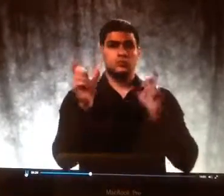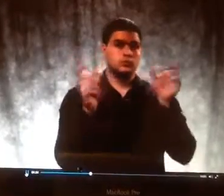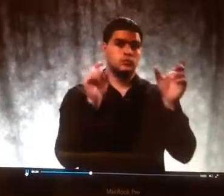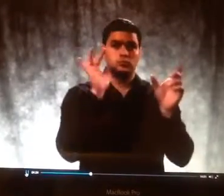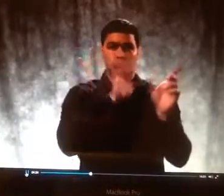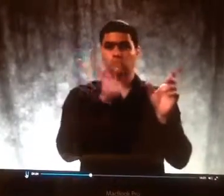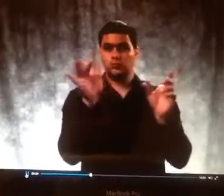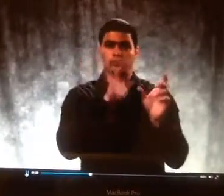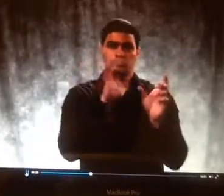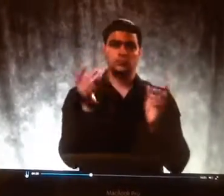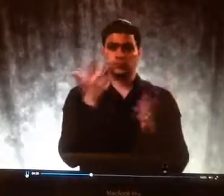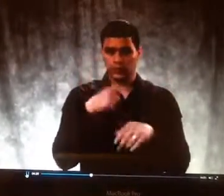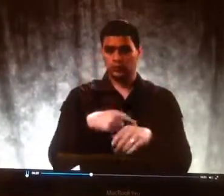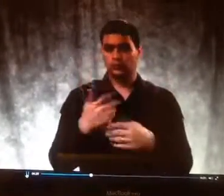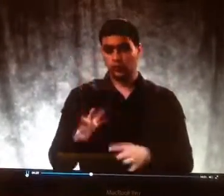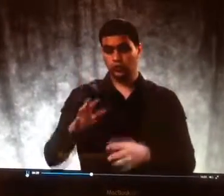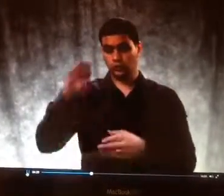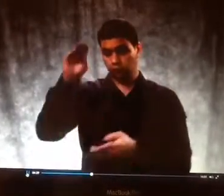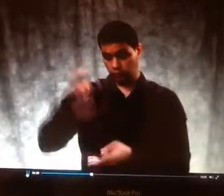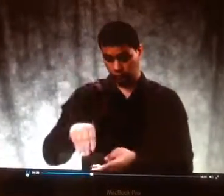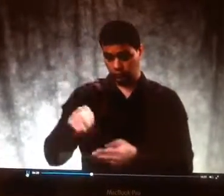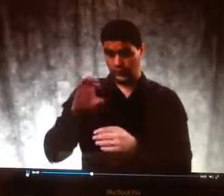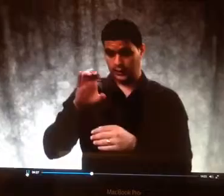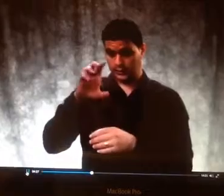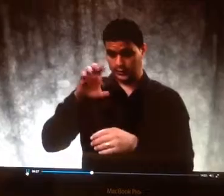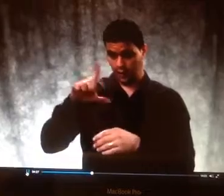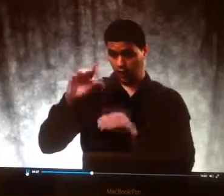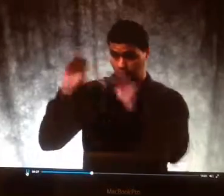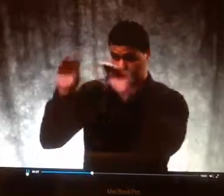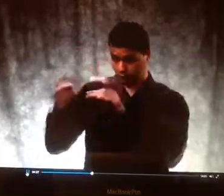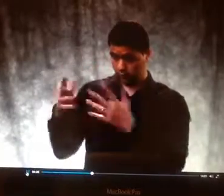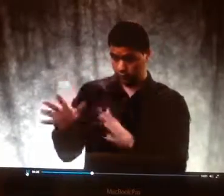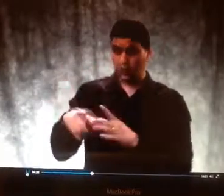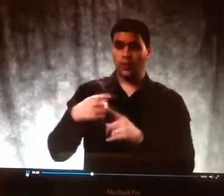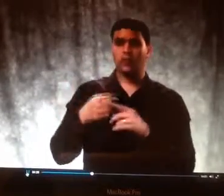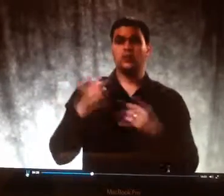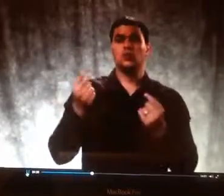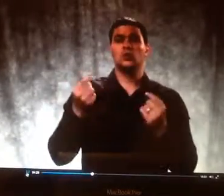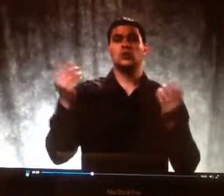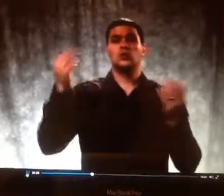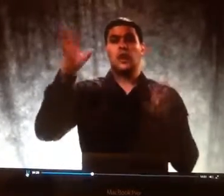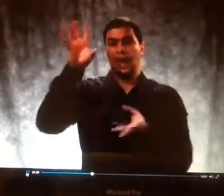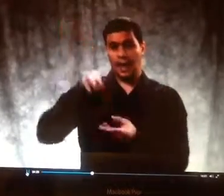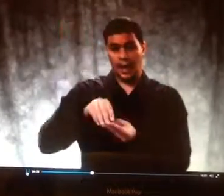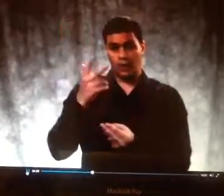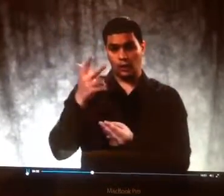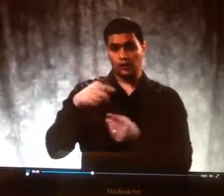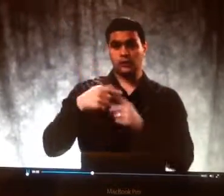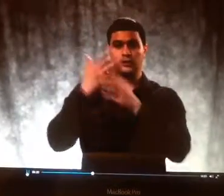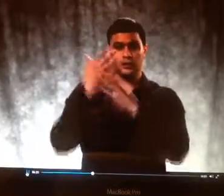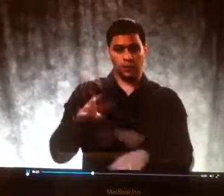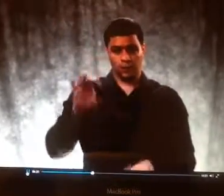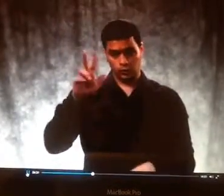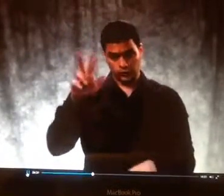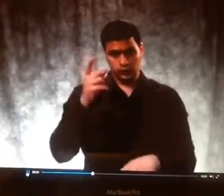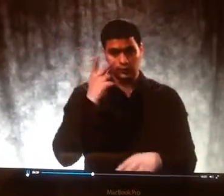times, going back and forth between the tabs, and put down all the loading times. And then at the end, I would add up all those